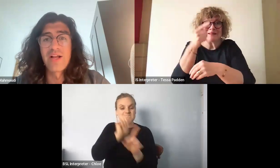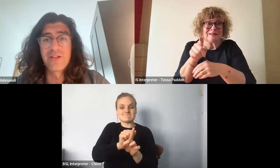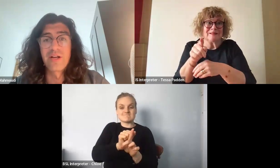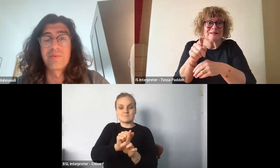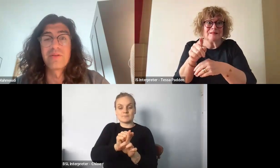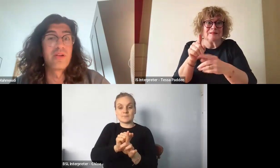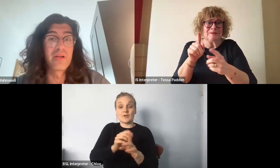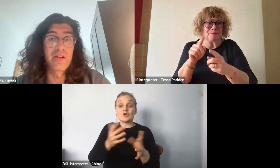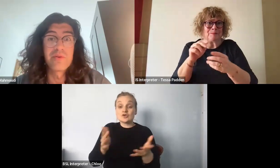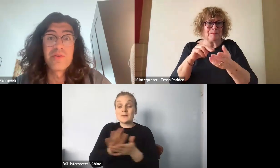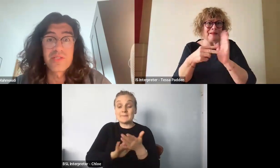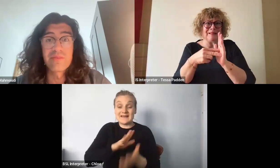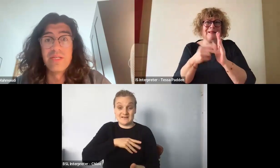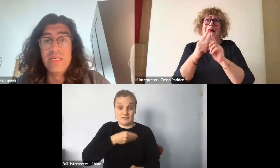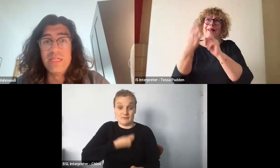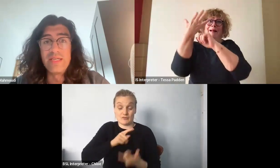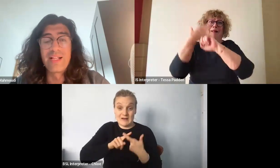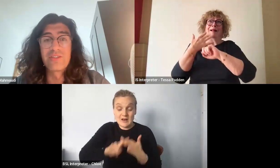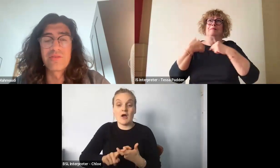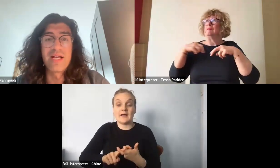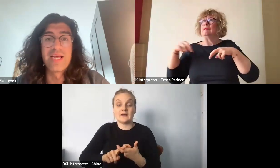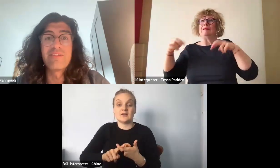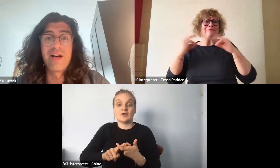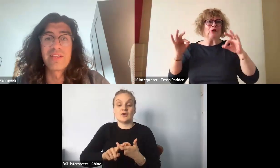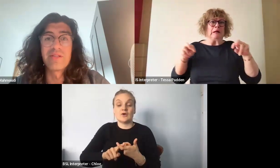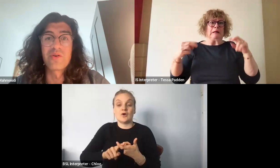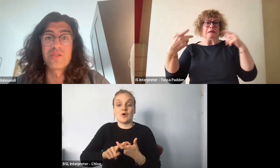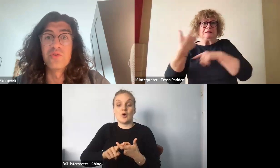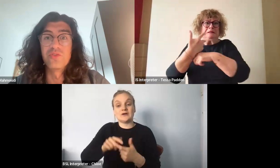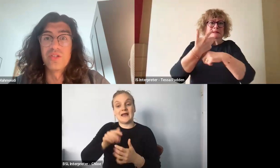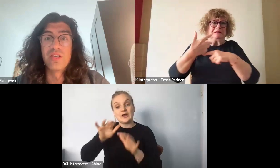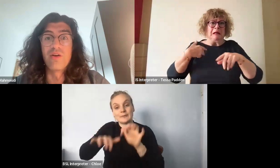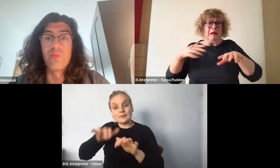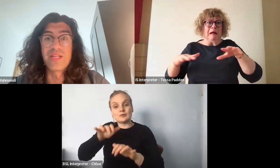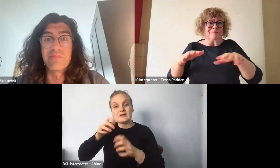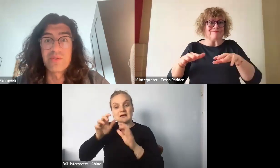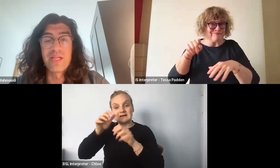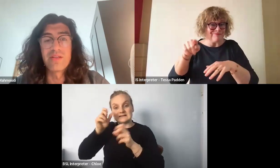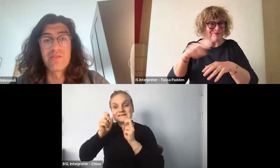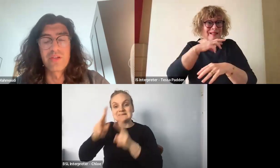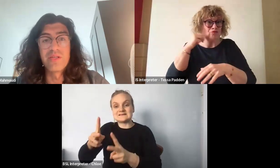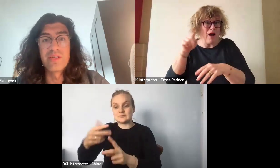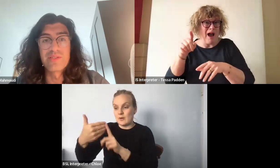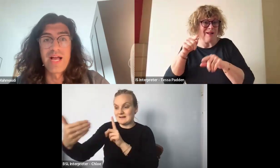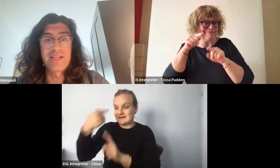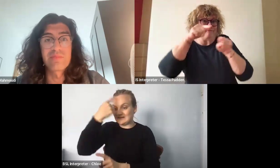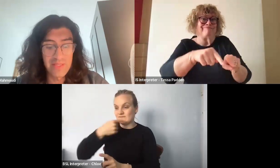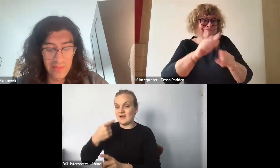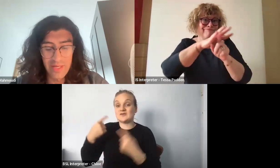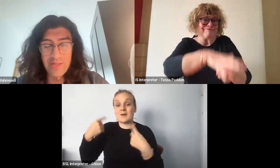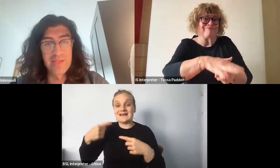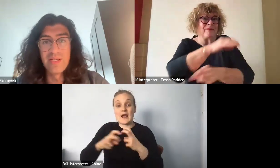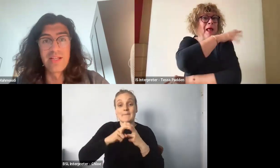now rely on a computer system, an algorithm identifying them in order to move within and between their communities to